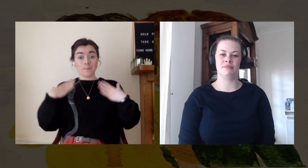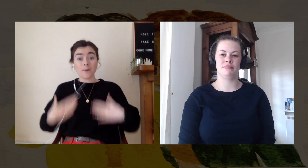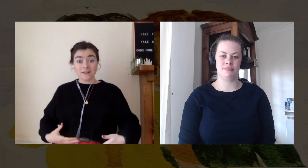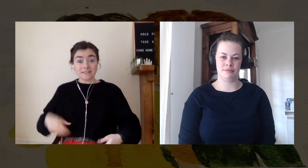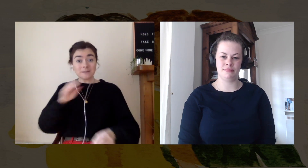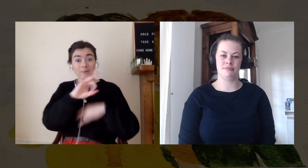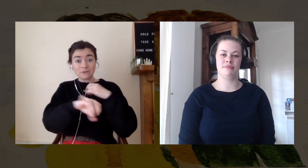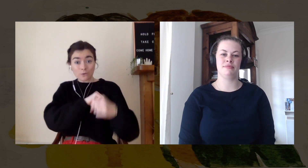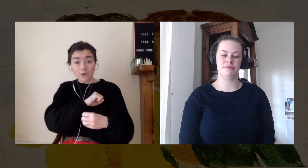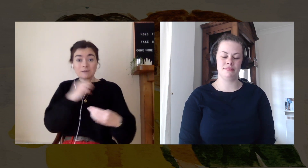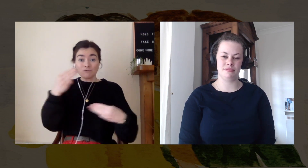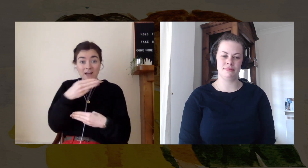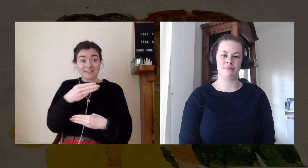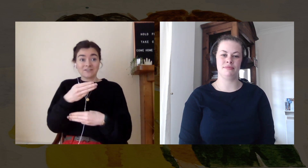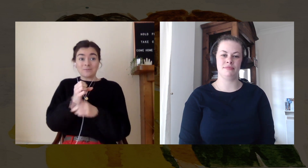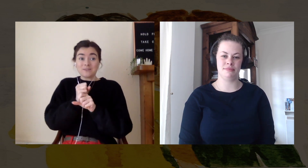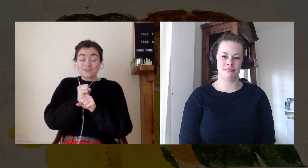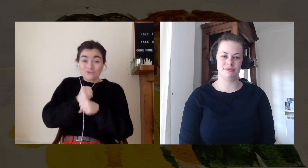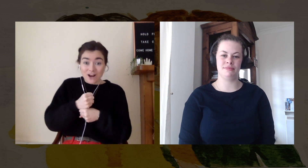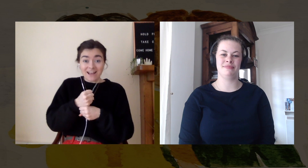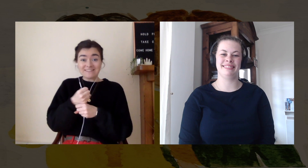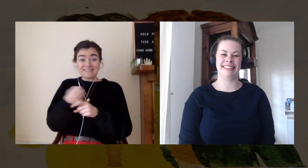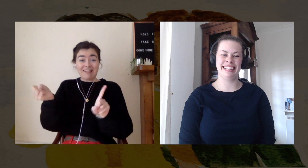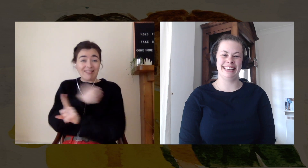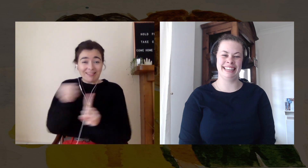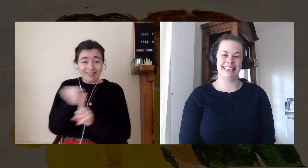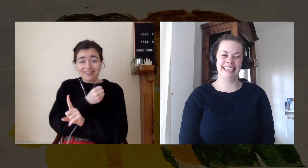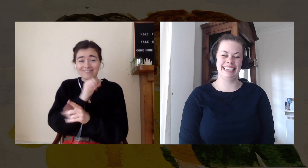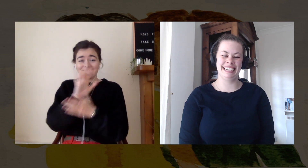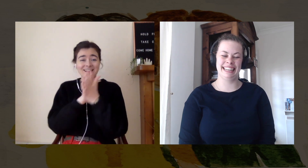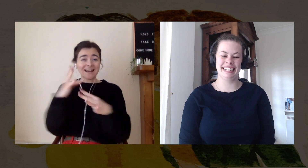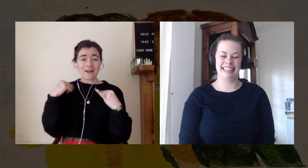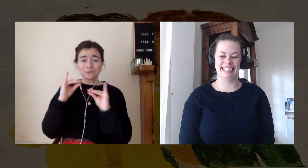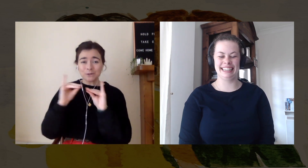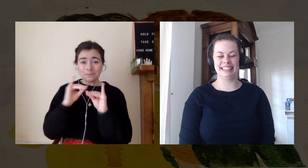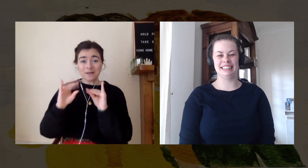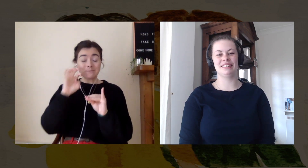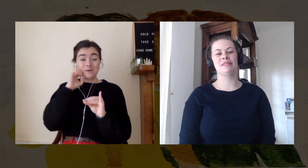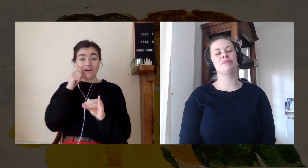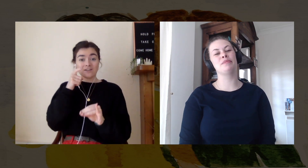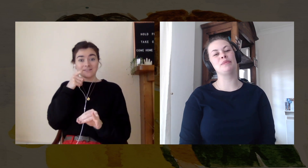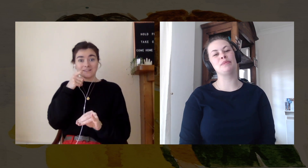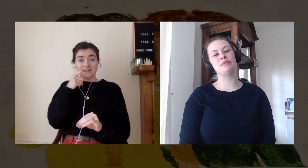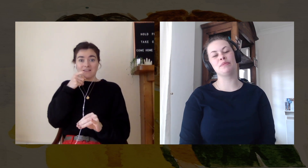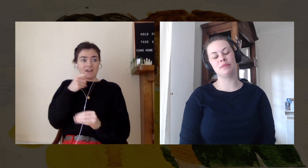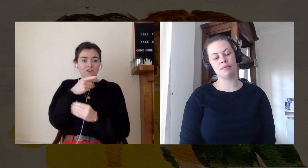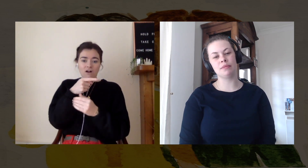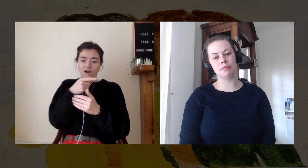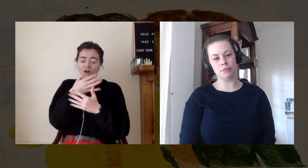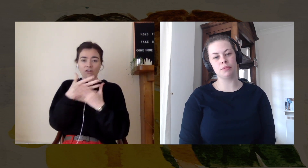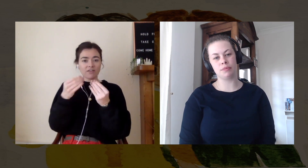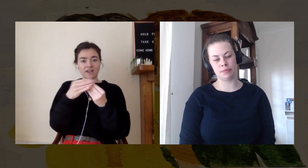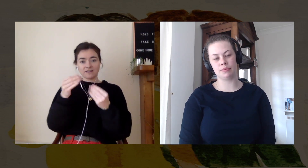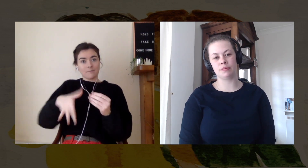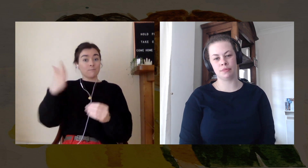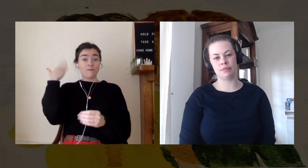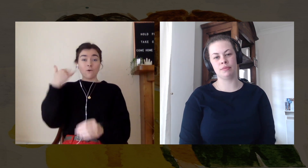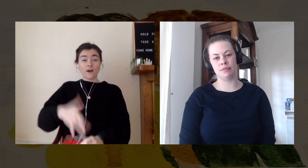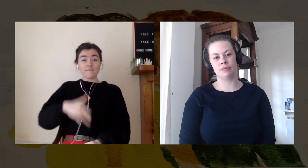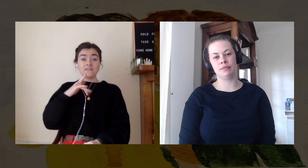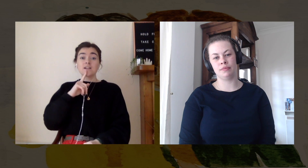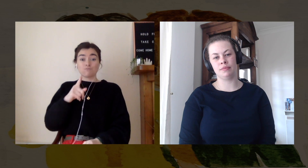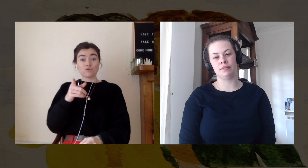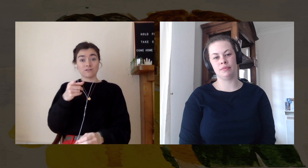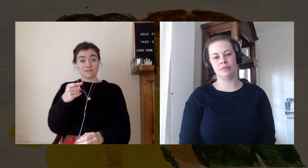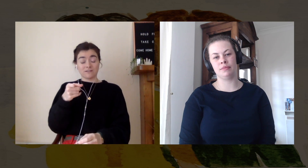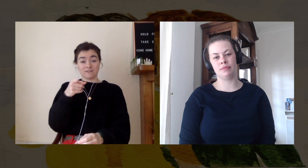of sign language interpreting, because that's, as I said, they're all the things that I used to feel. And then Anthony taught me these like stretches and movements